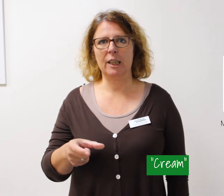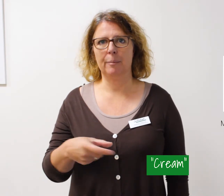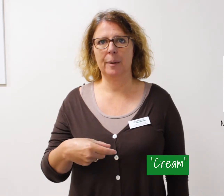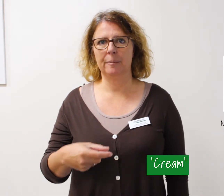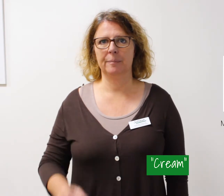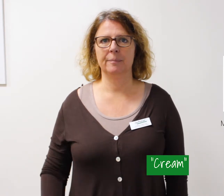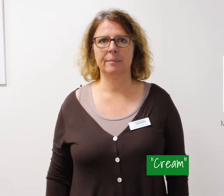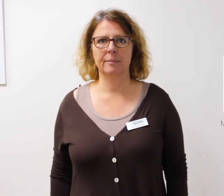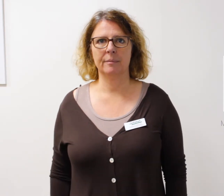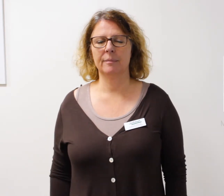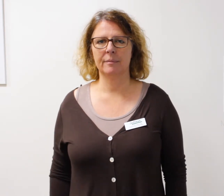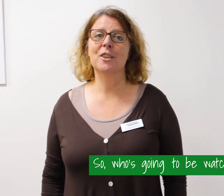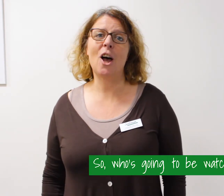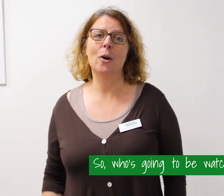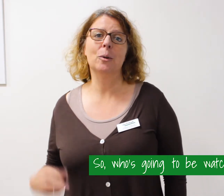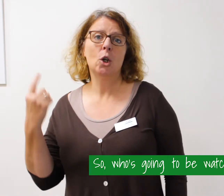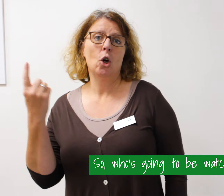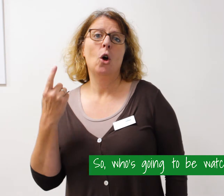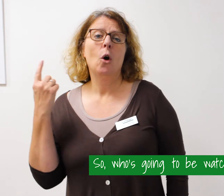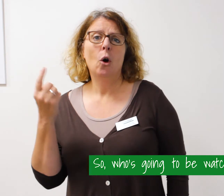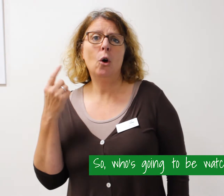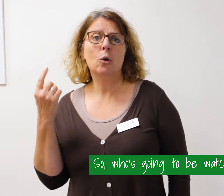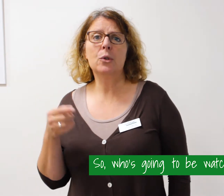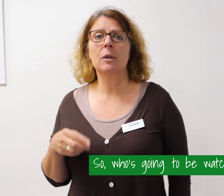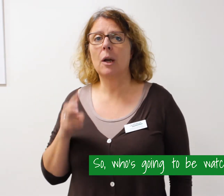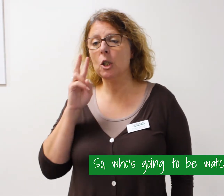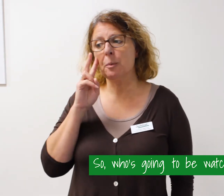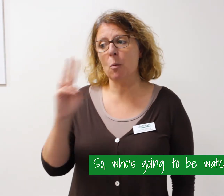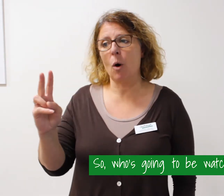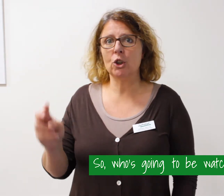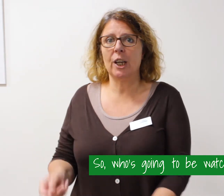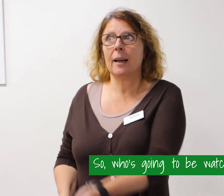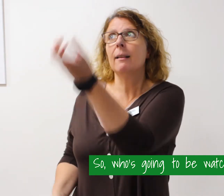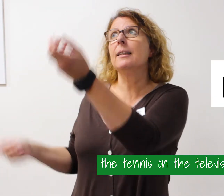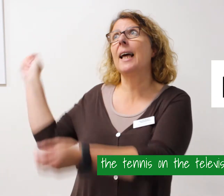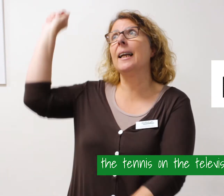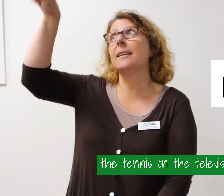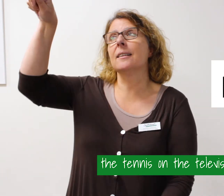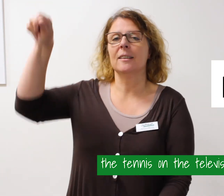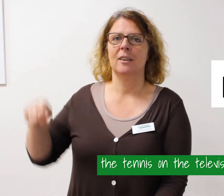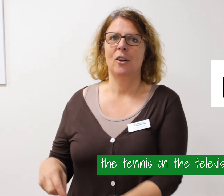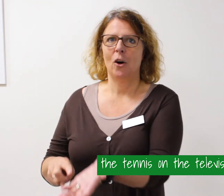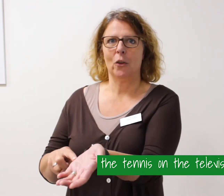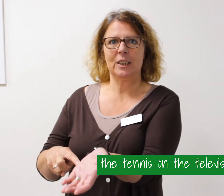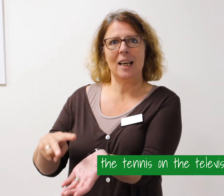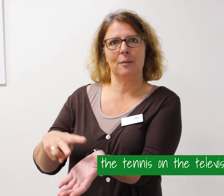Cream. So, who's going to be watching the tennis on the